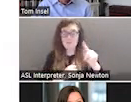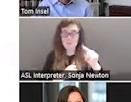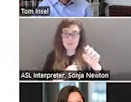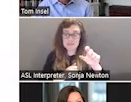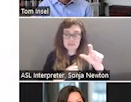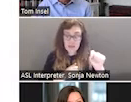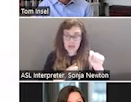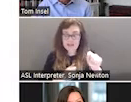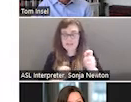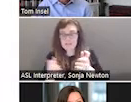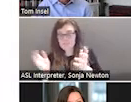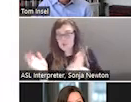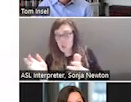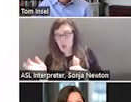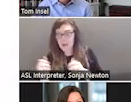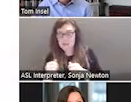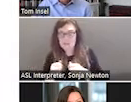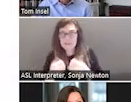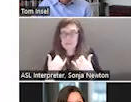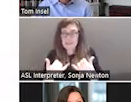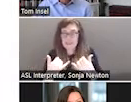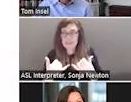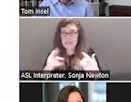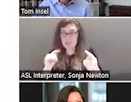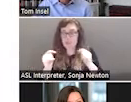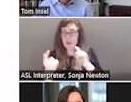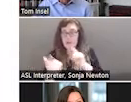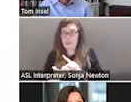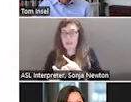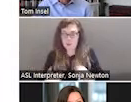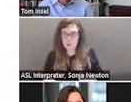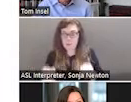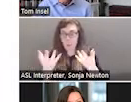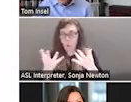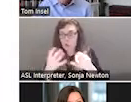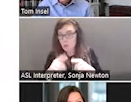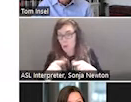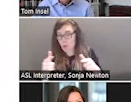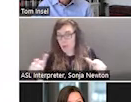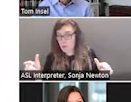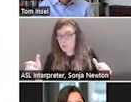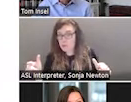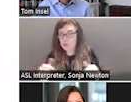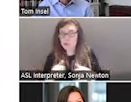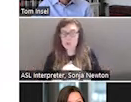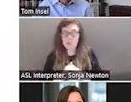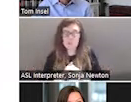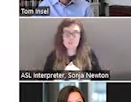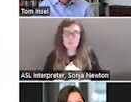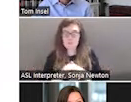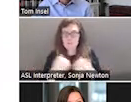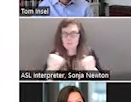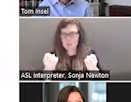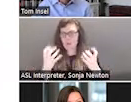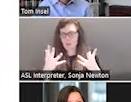the opportunity to have instant translation for multiple languages for many of those populations that have been so hard